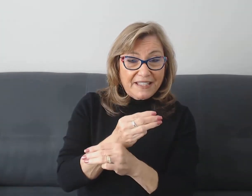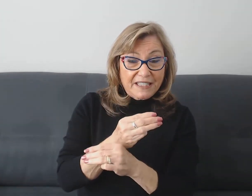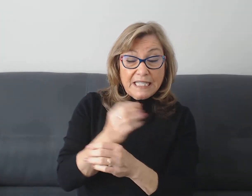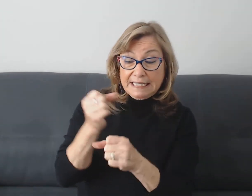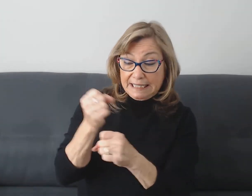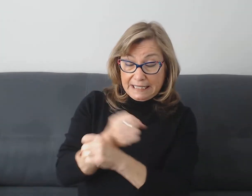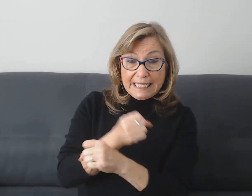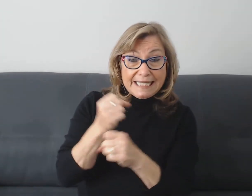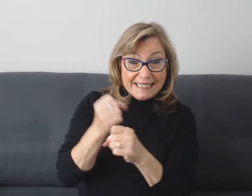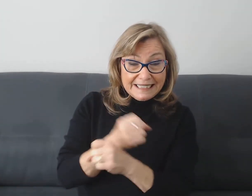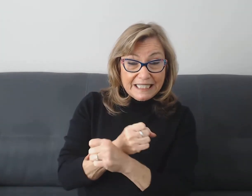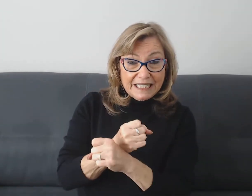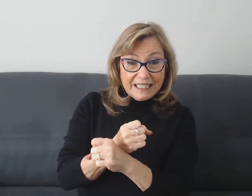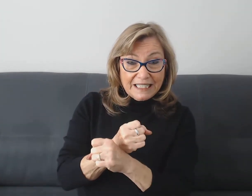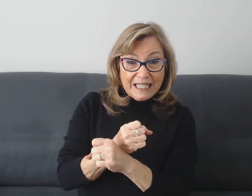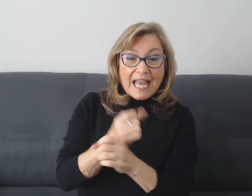statistic, trigonometry.